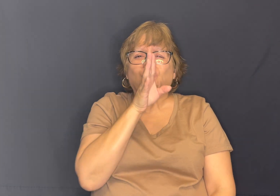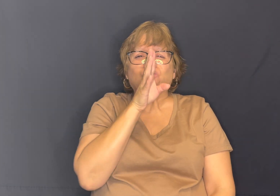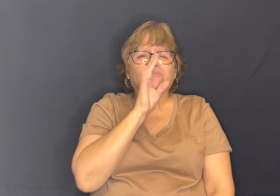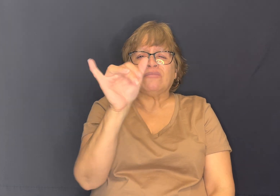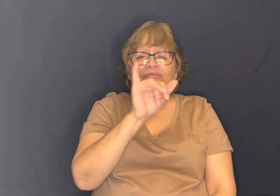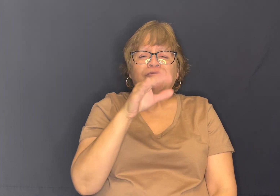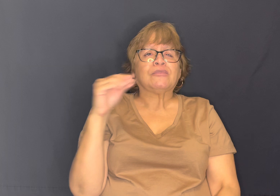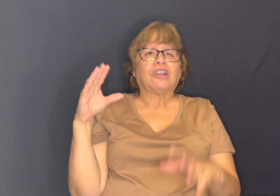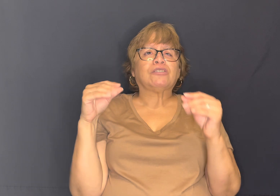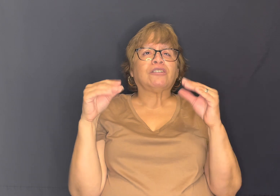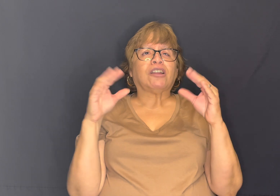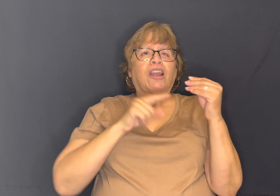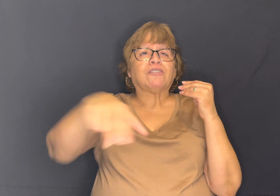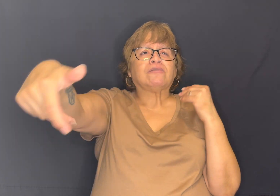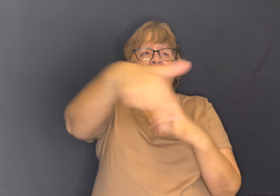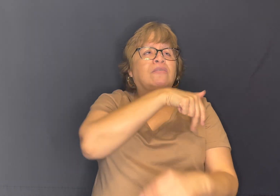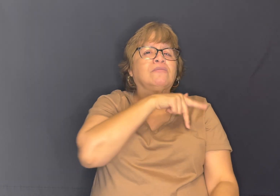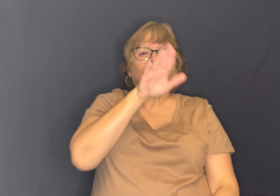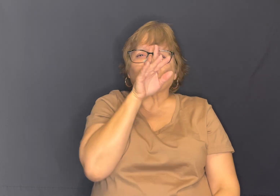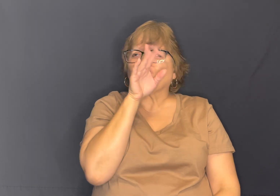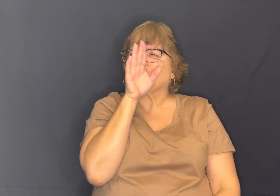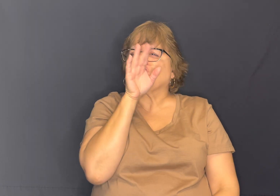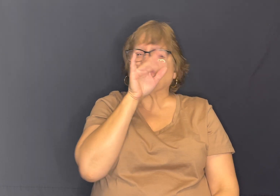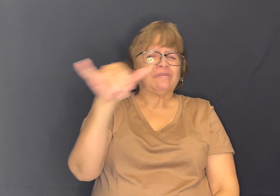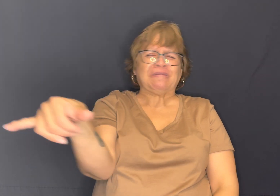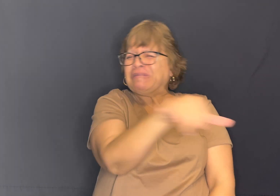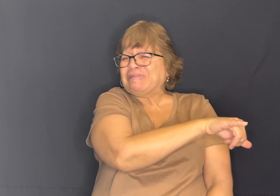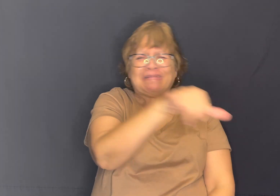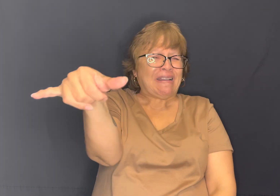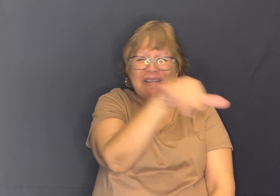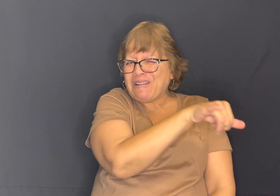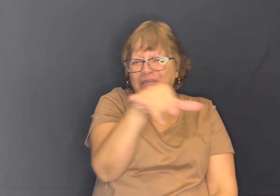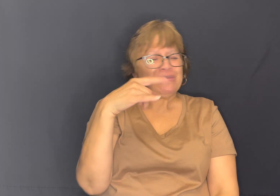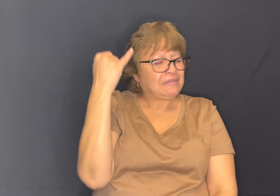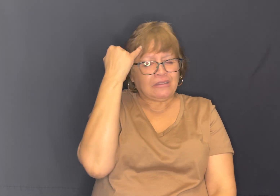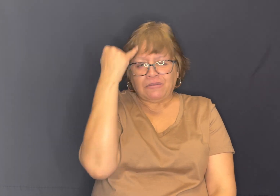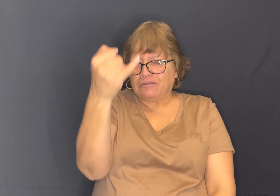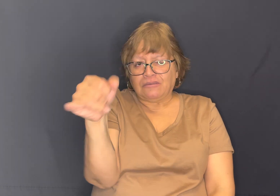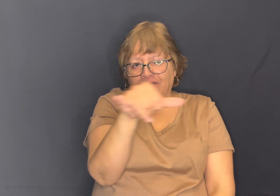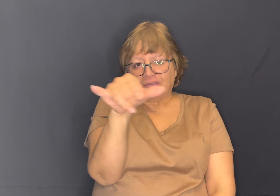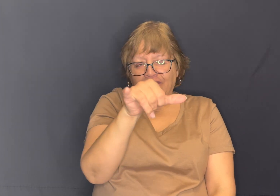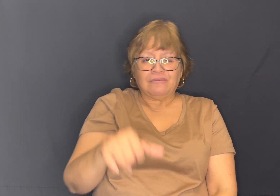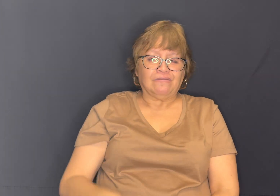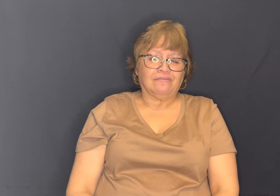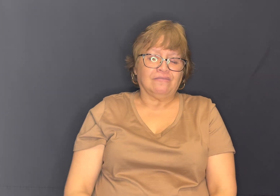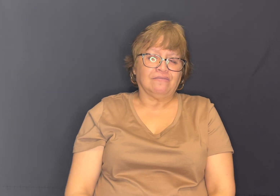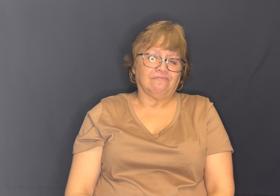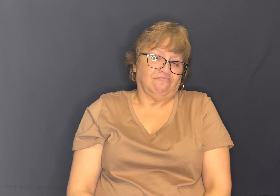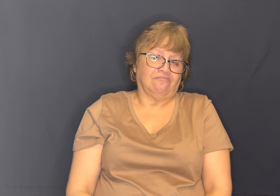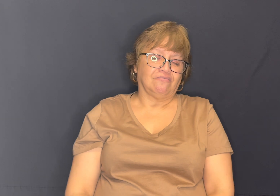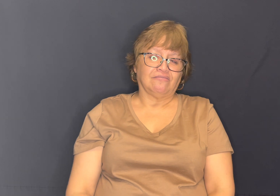with hearing people when they're talking, you know, it's the same concept. It's the same idea.